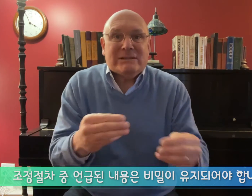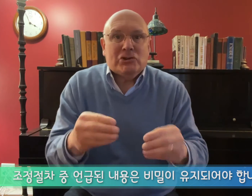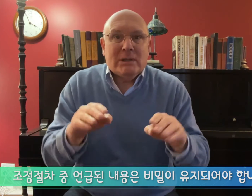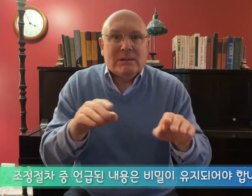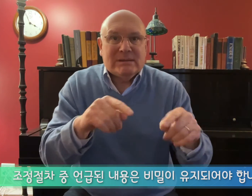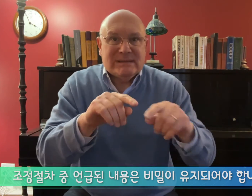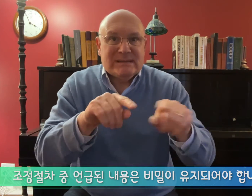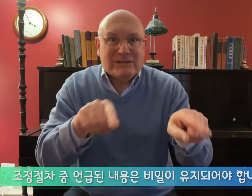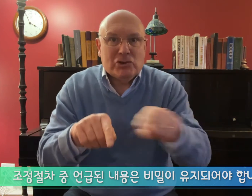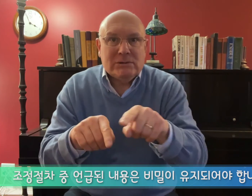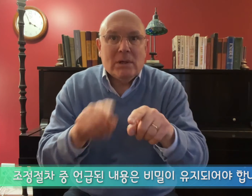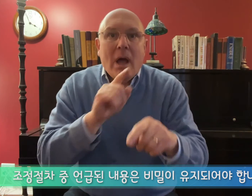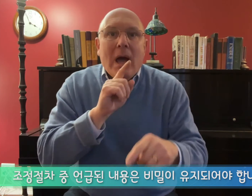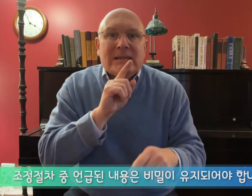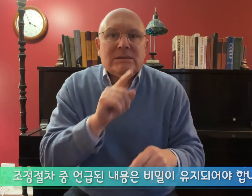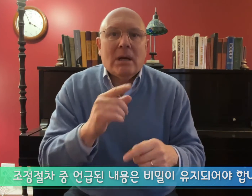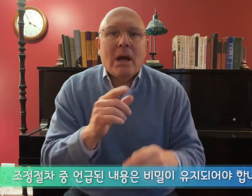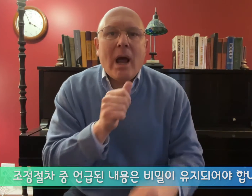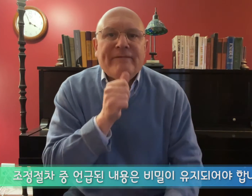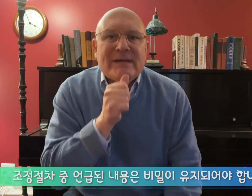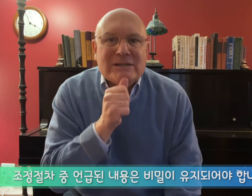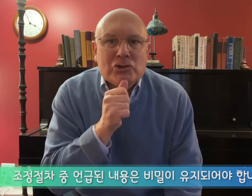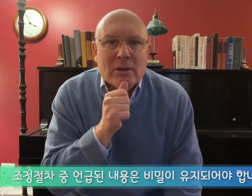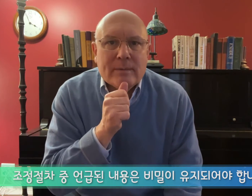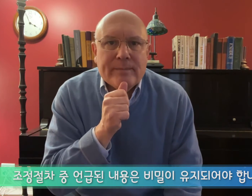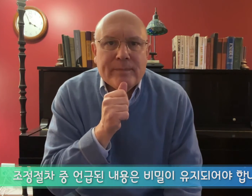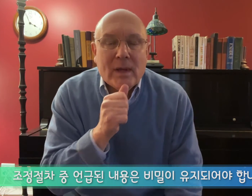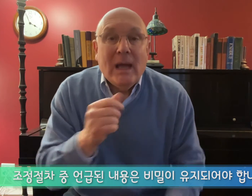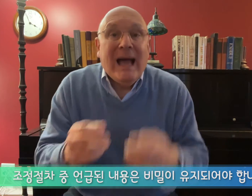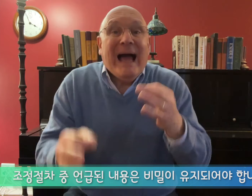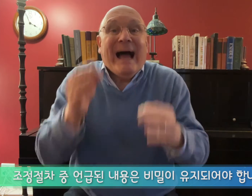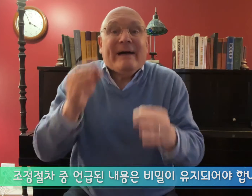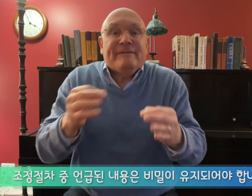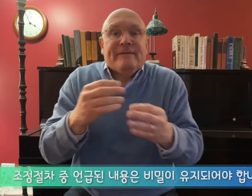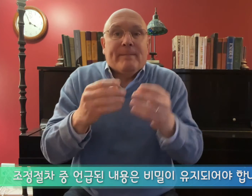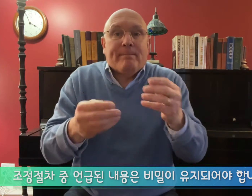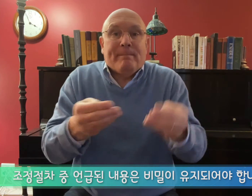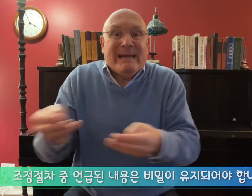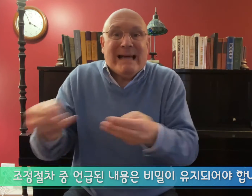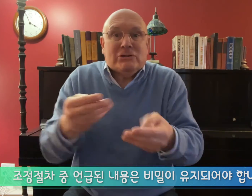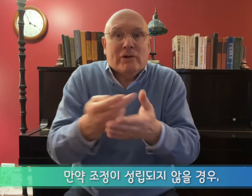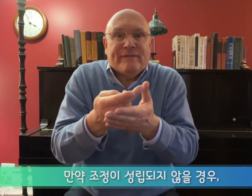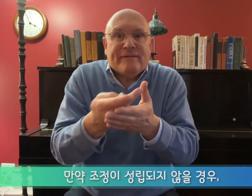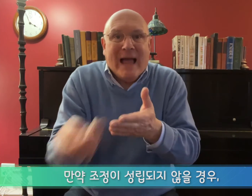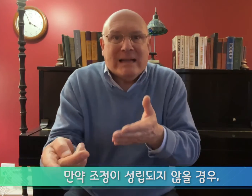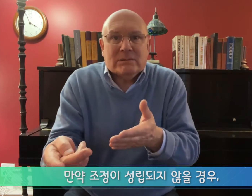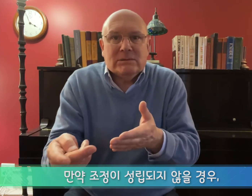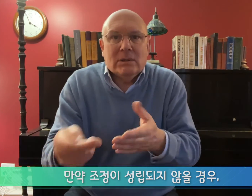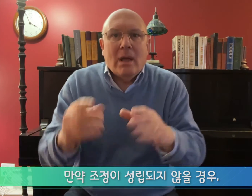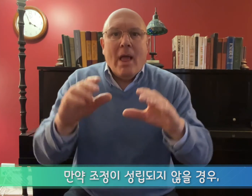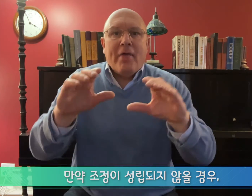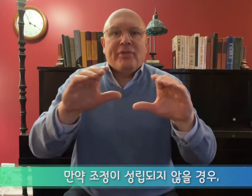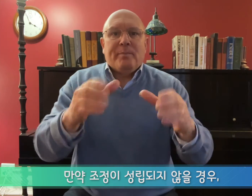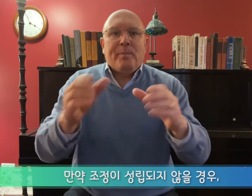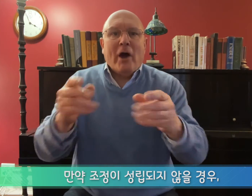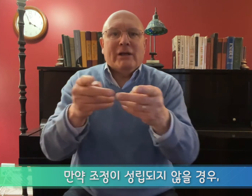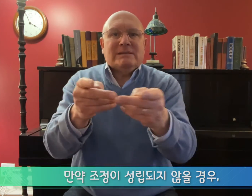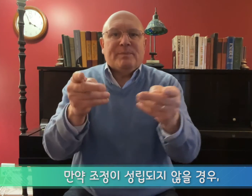Anything said in mediation sessions is confidential. If mediation fails,